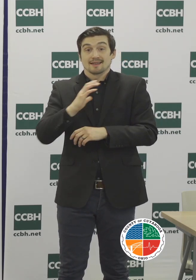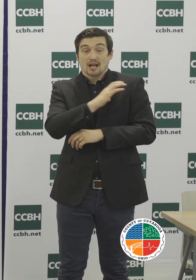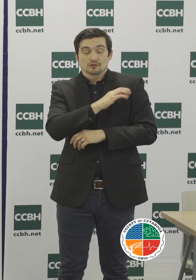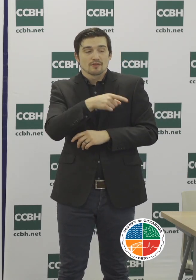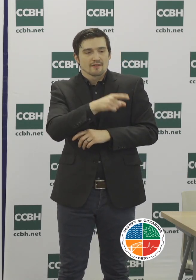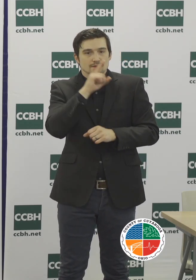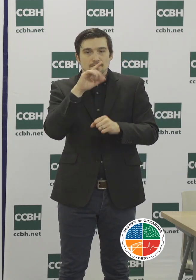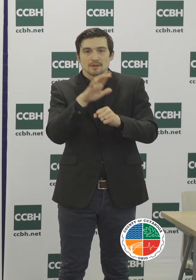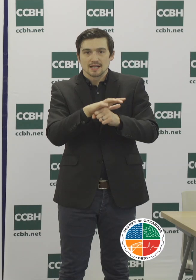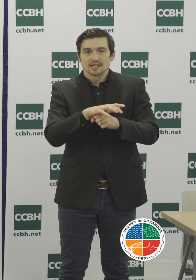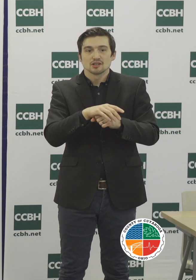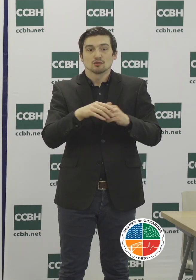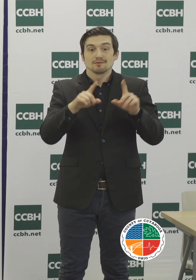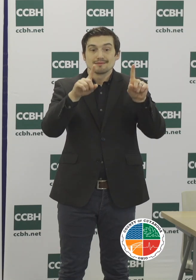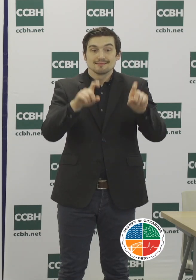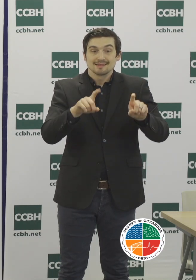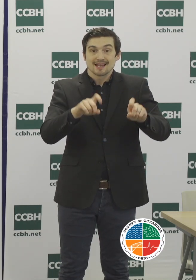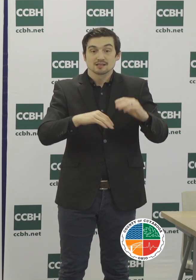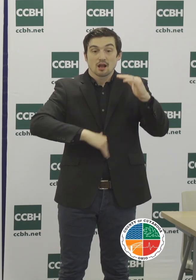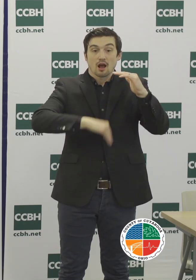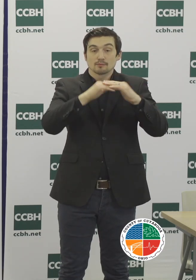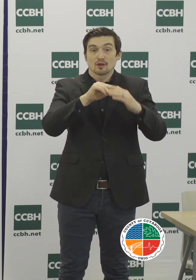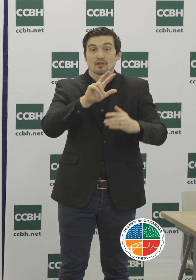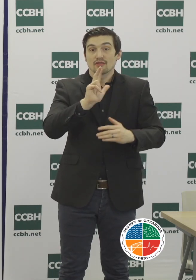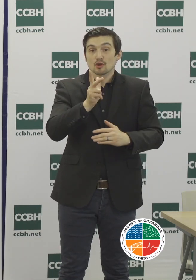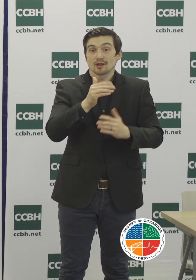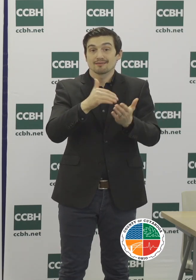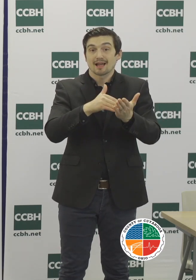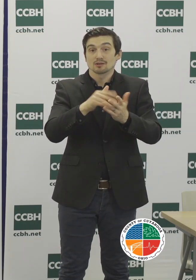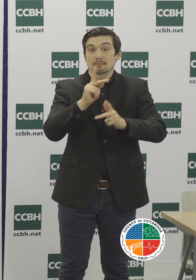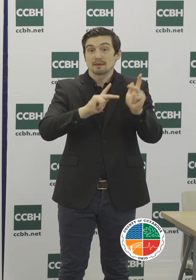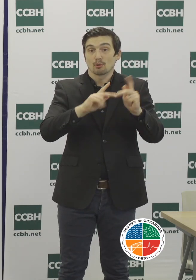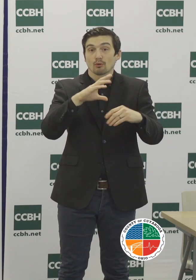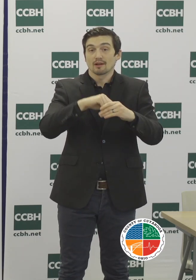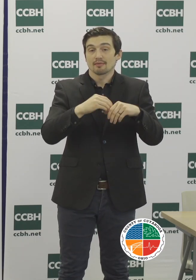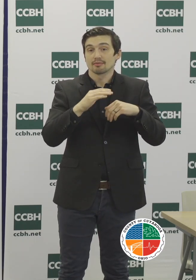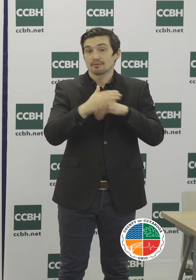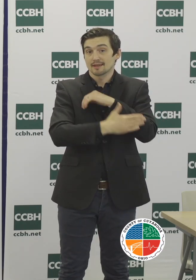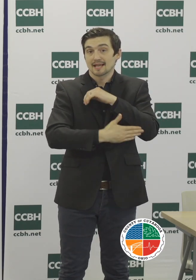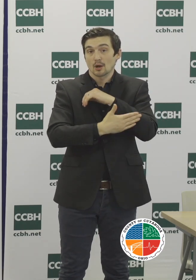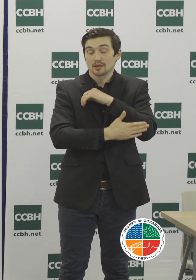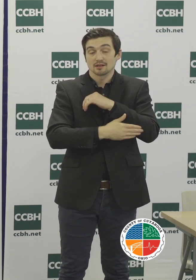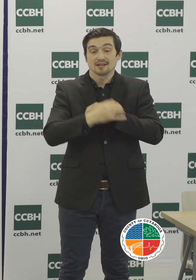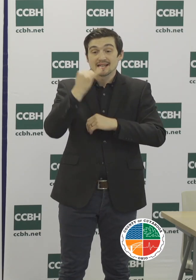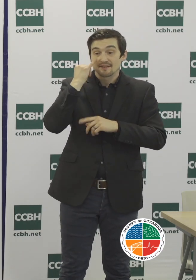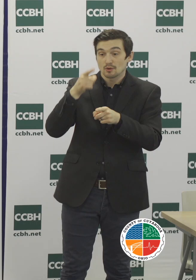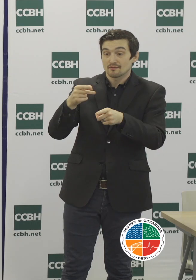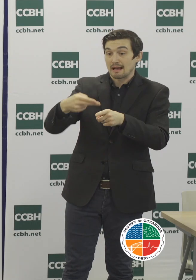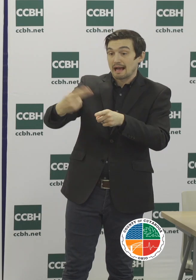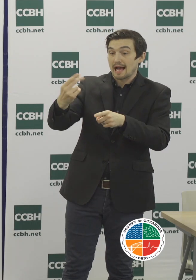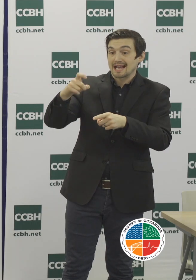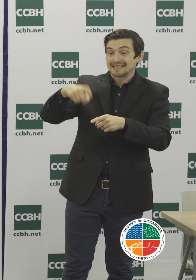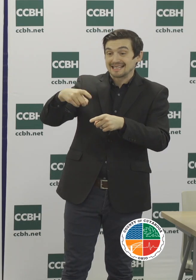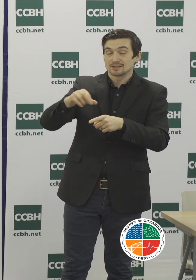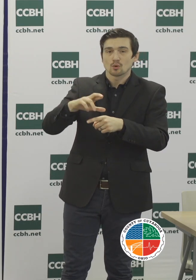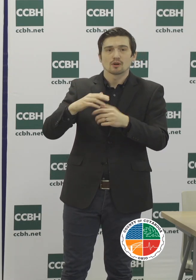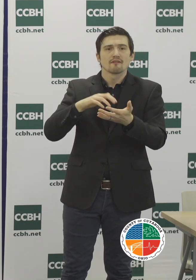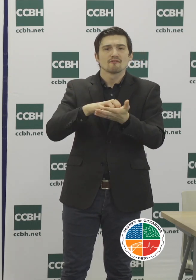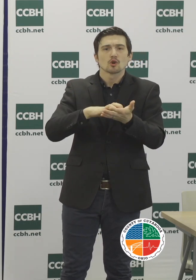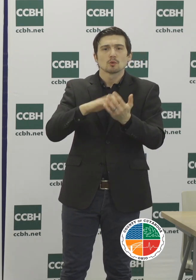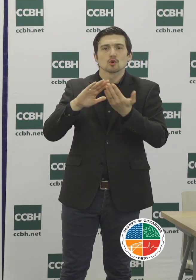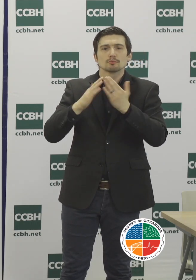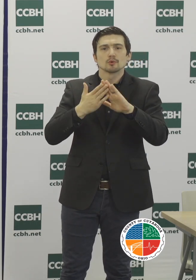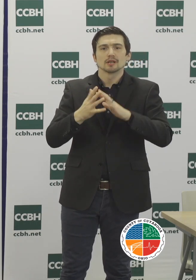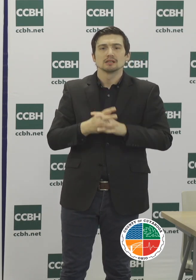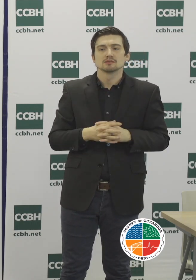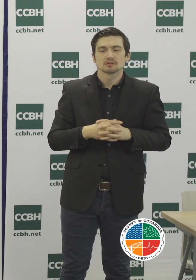resources to test up to 30,000 people in the county, those in high-need areas and in vulnerable communities. The